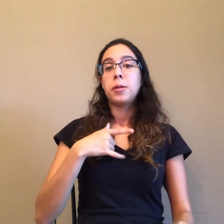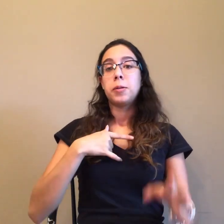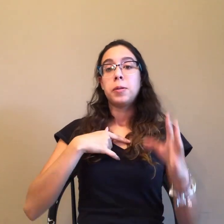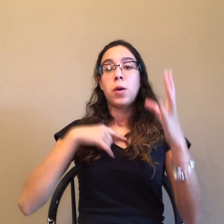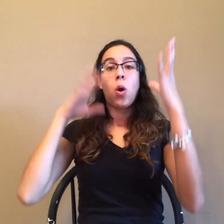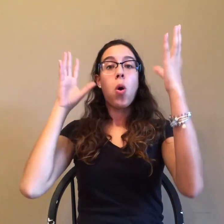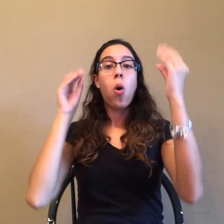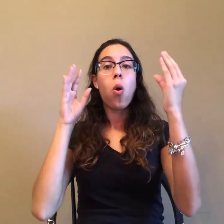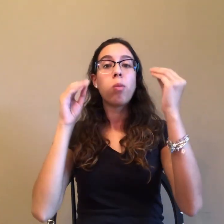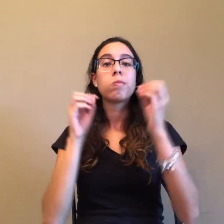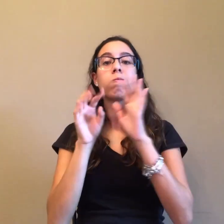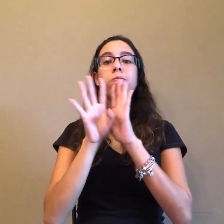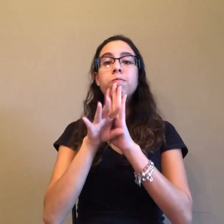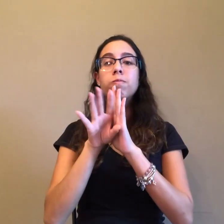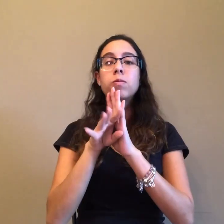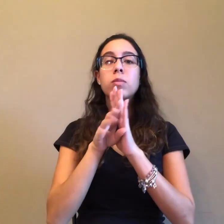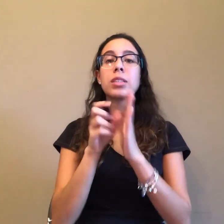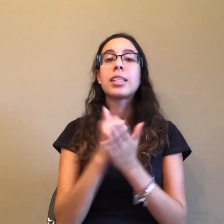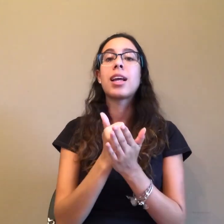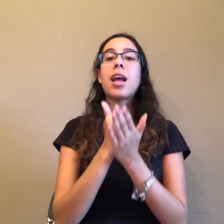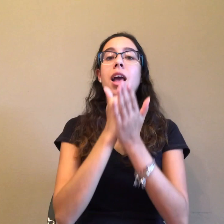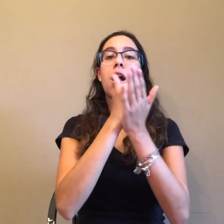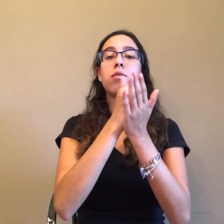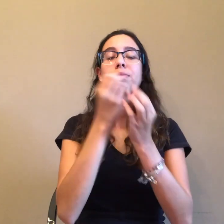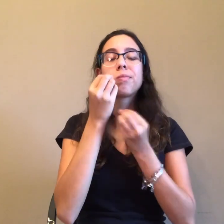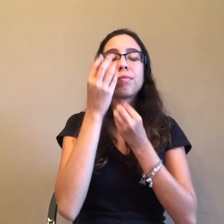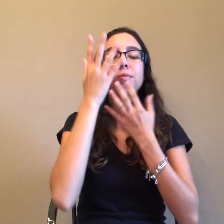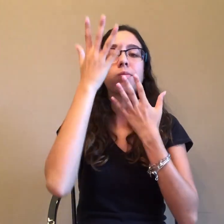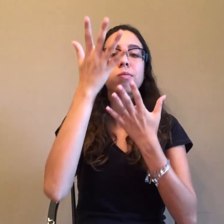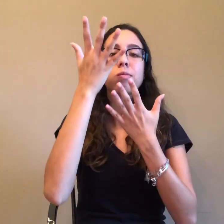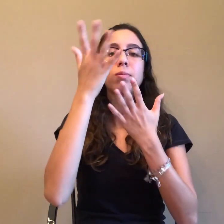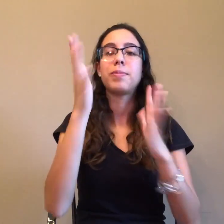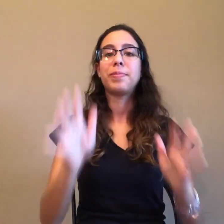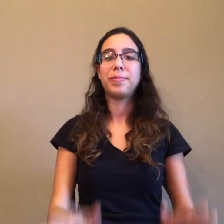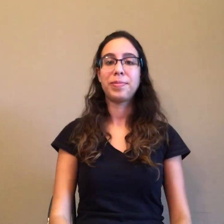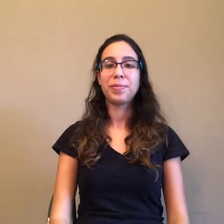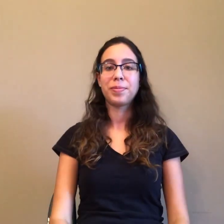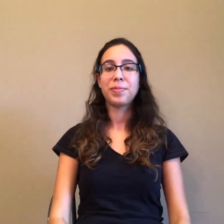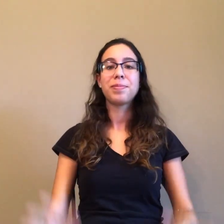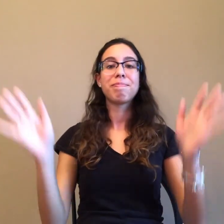I hope this video has been helpful, and thank you.